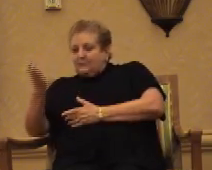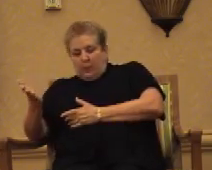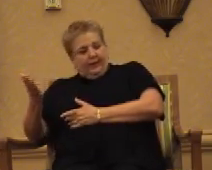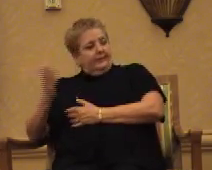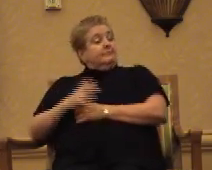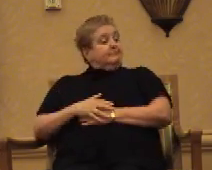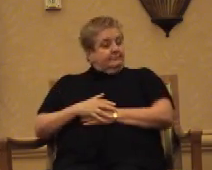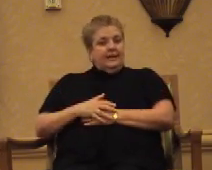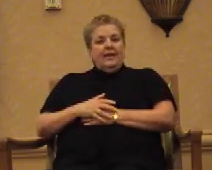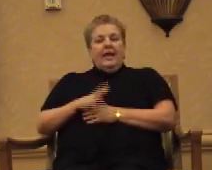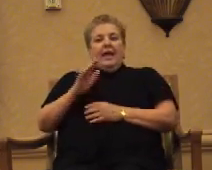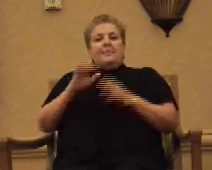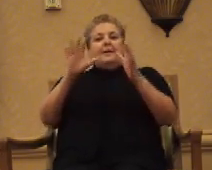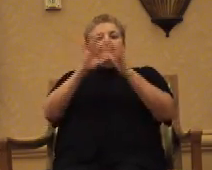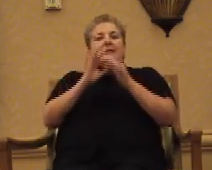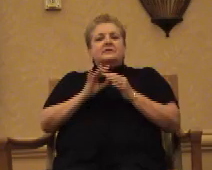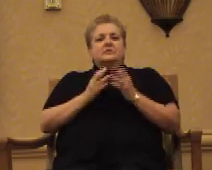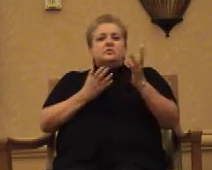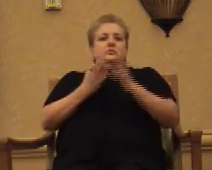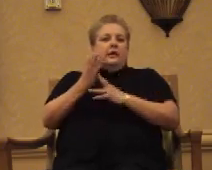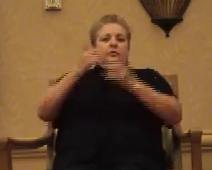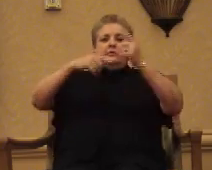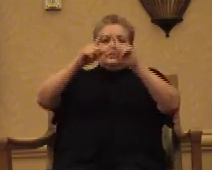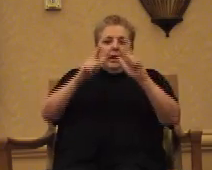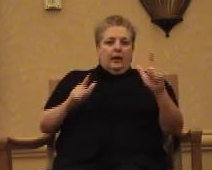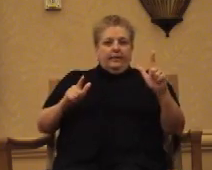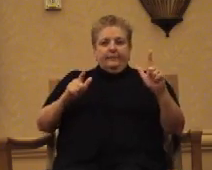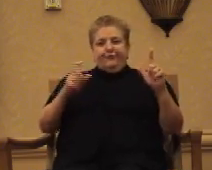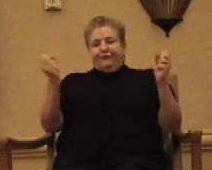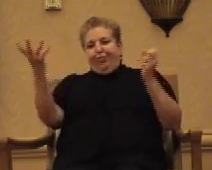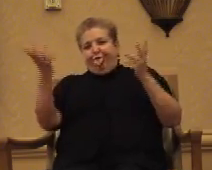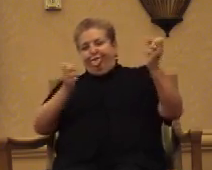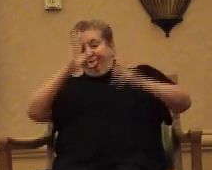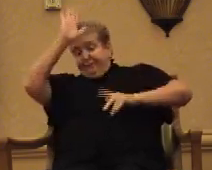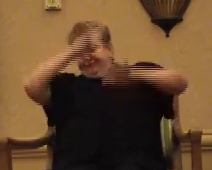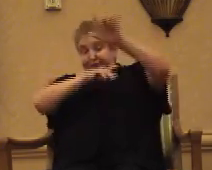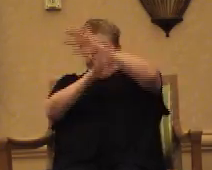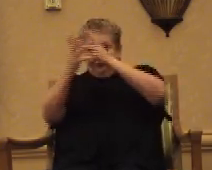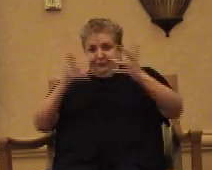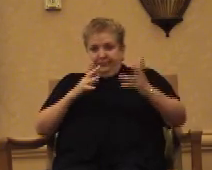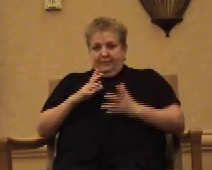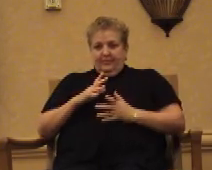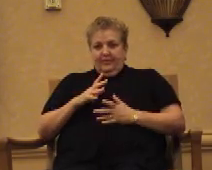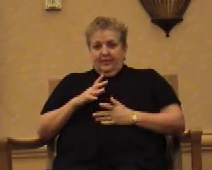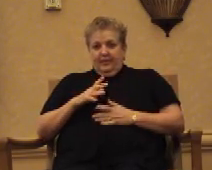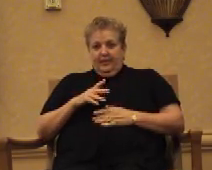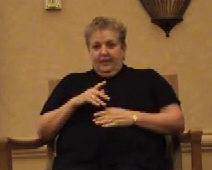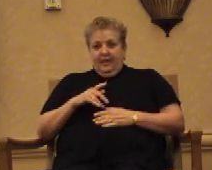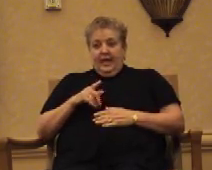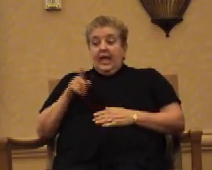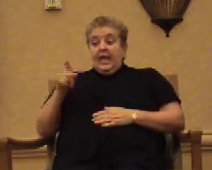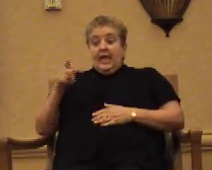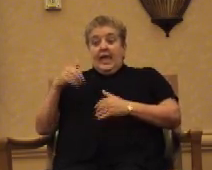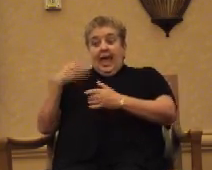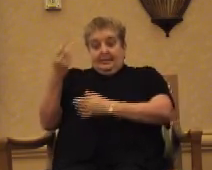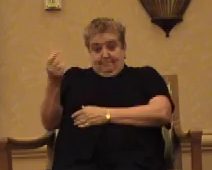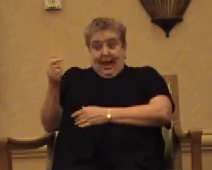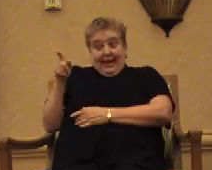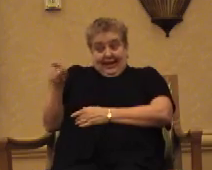communicated in my family through sign languages, tilt heads, hand signals is, he's got money,